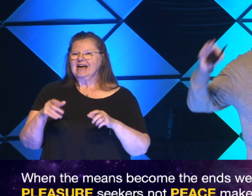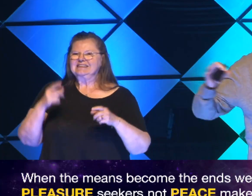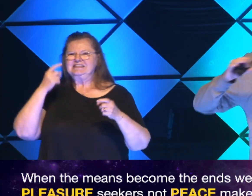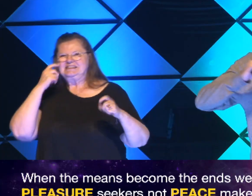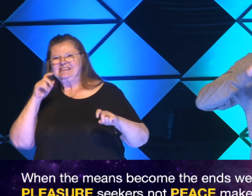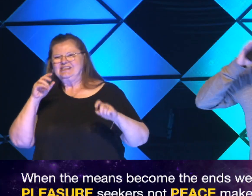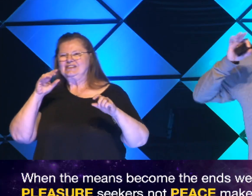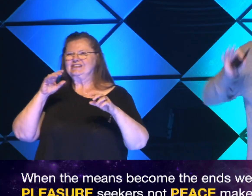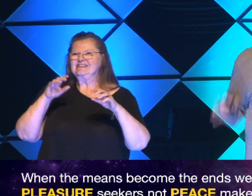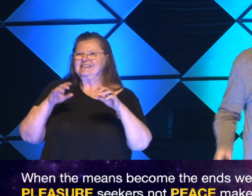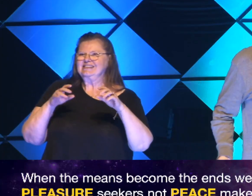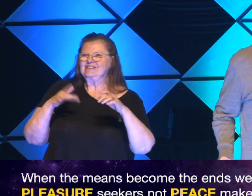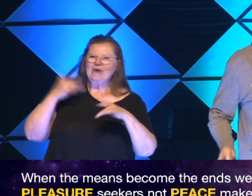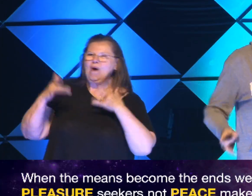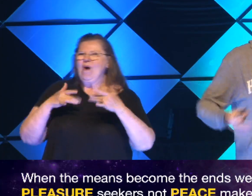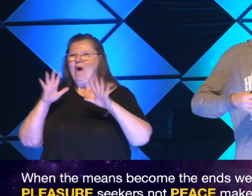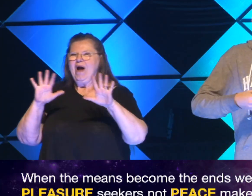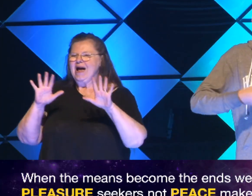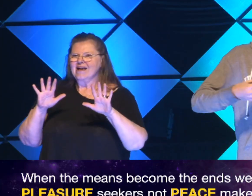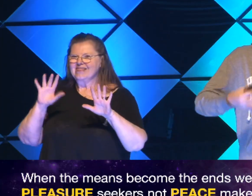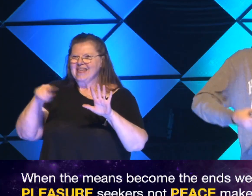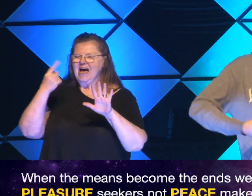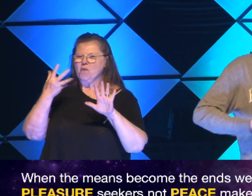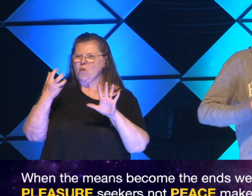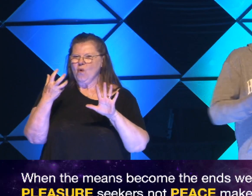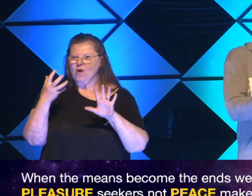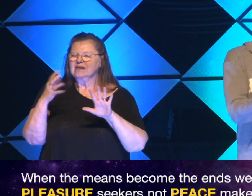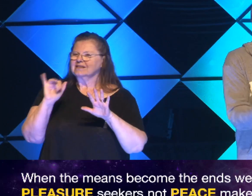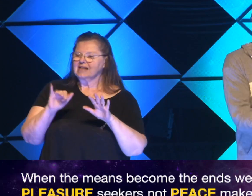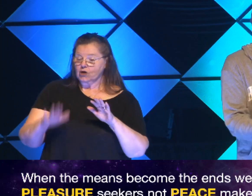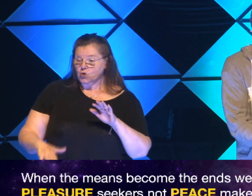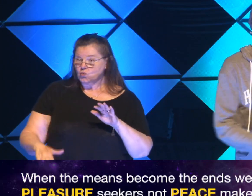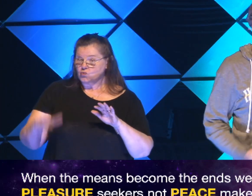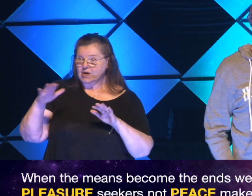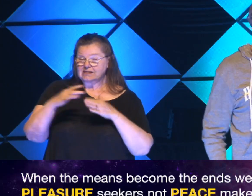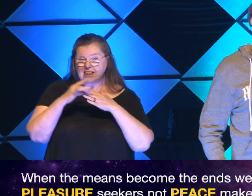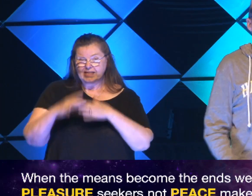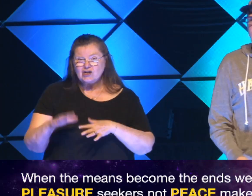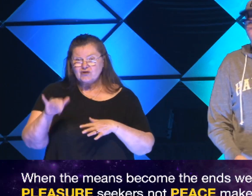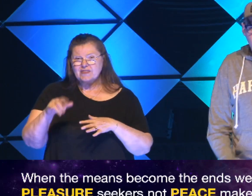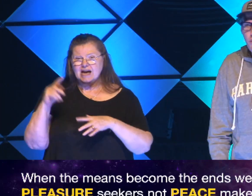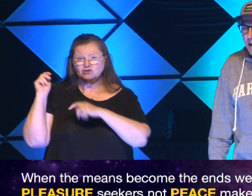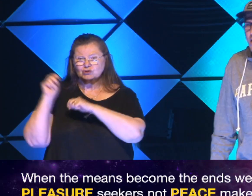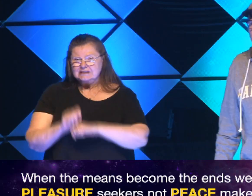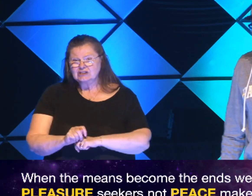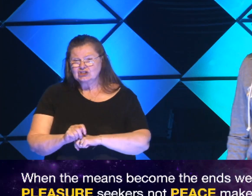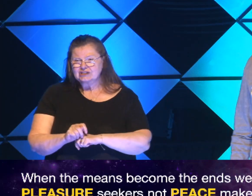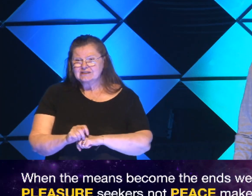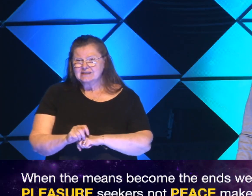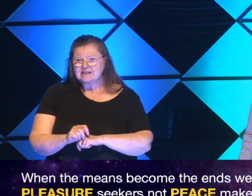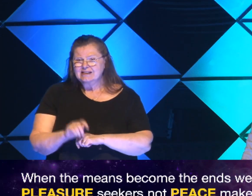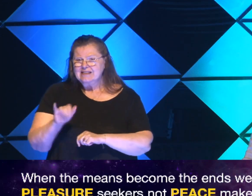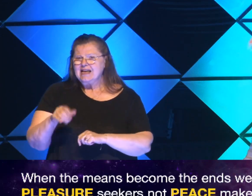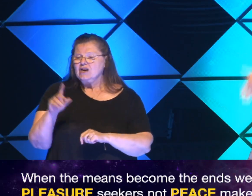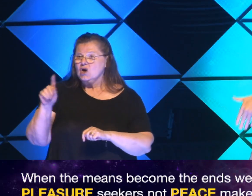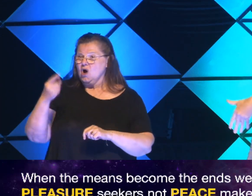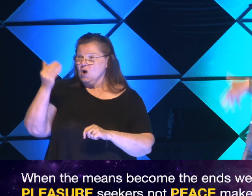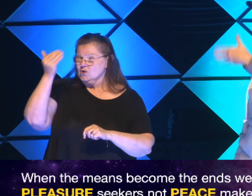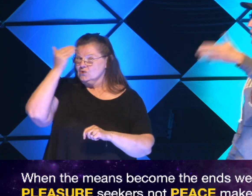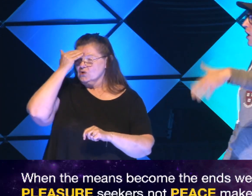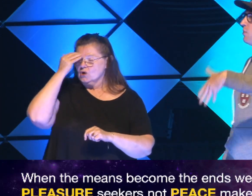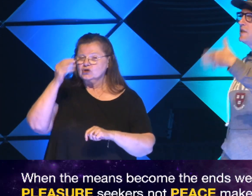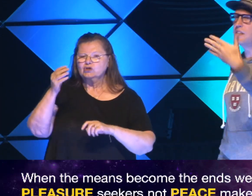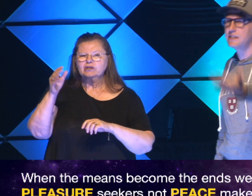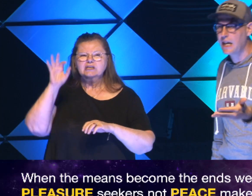How can I have... And the truth be told, like being raised as a leader, even in that tradition, the only way you knew that your sermon,